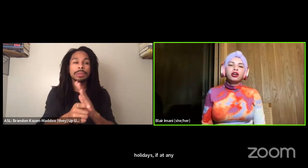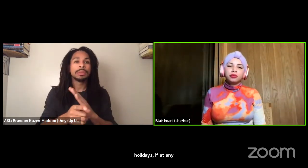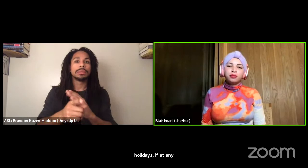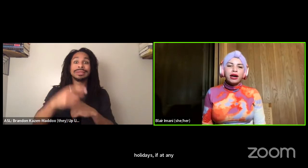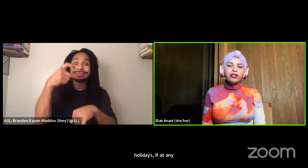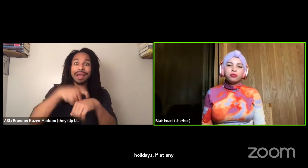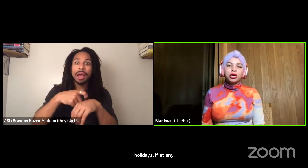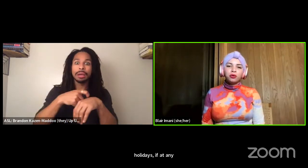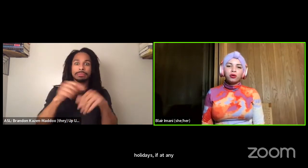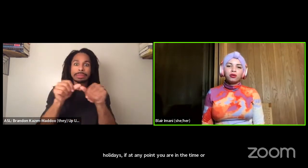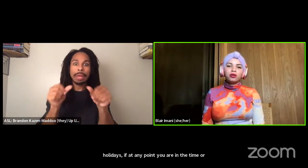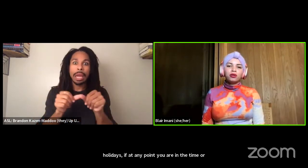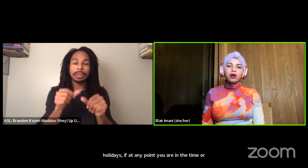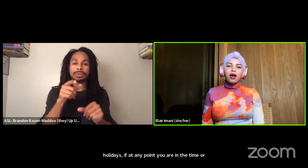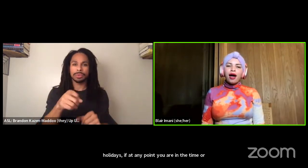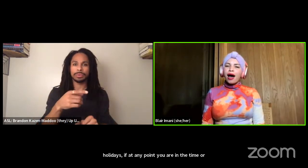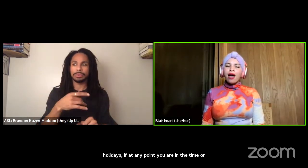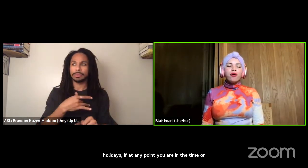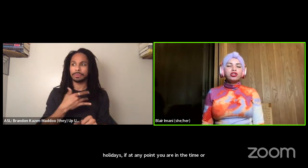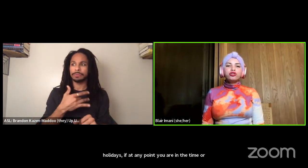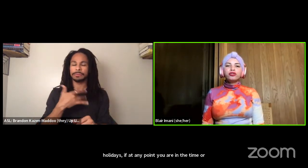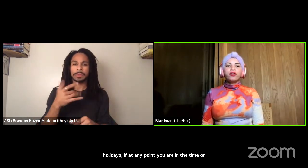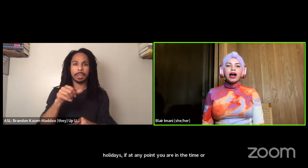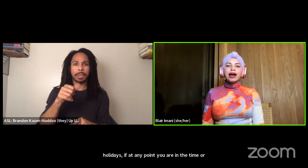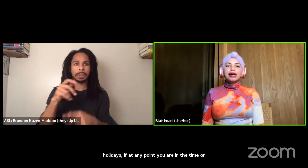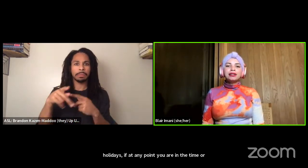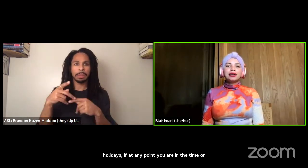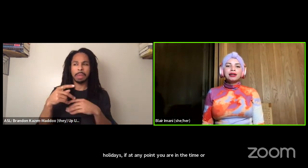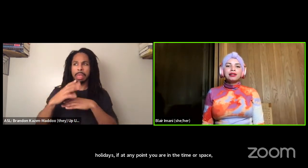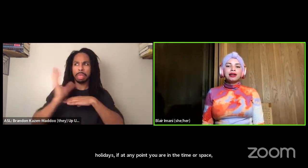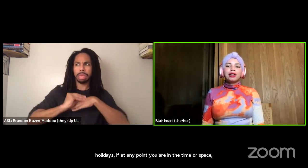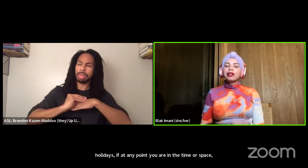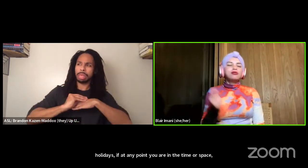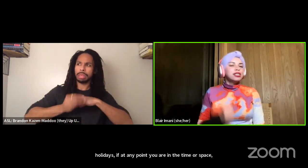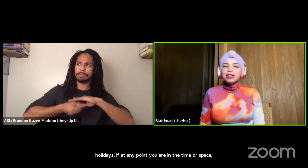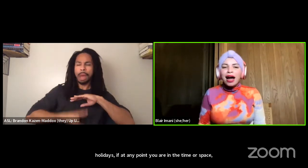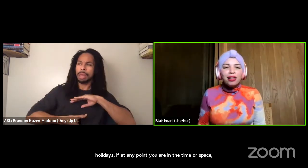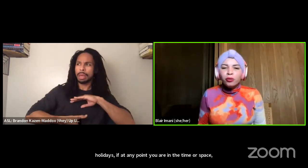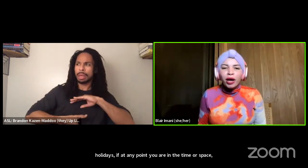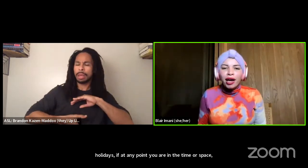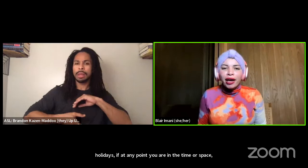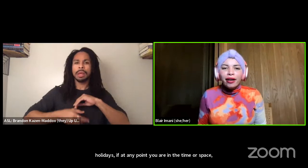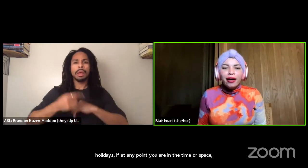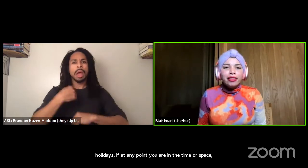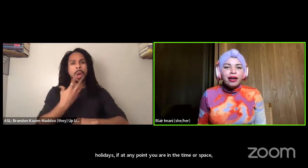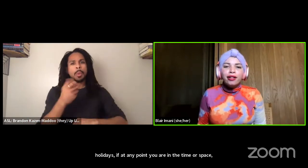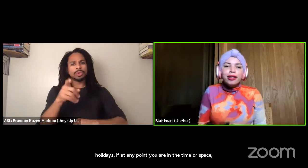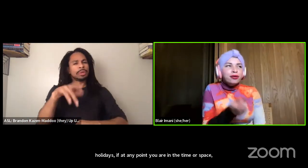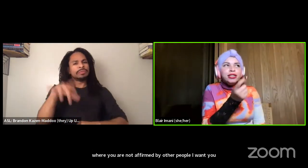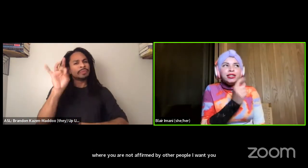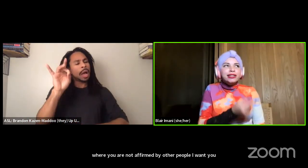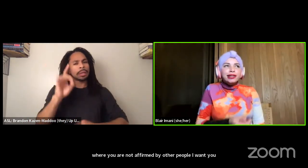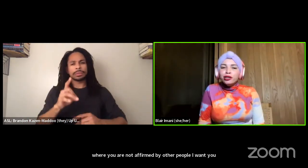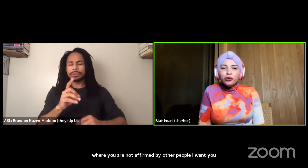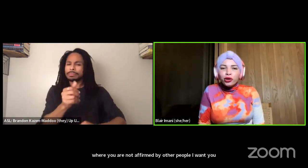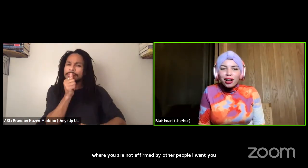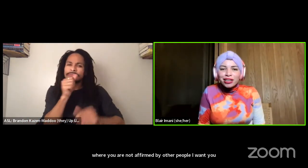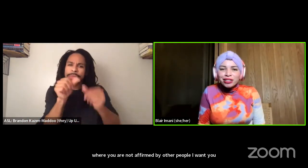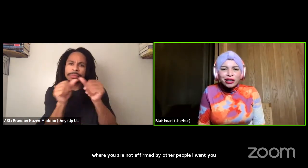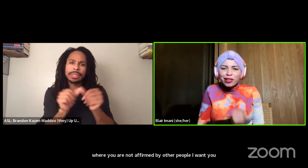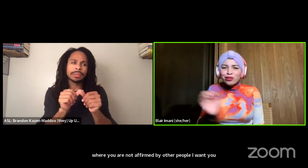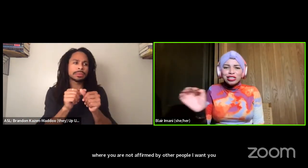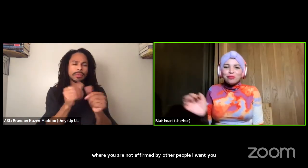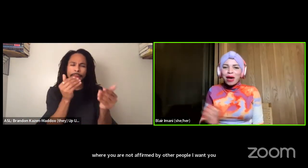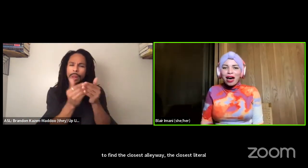not affirmed by other people, I want you to find the closest alleyway, the closest